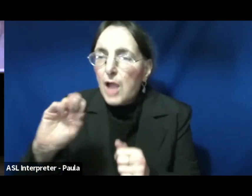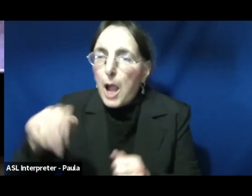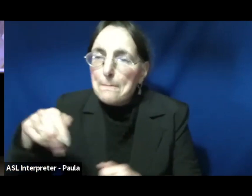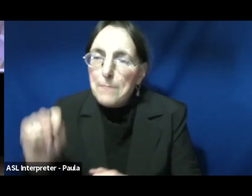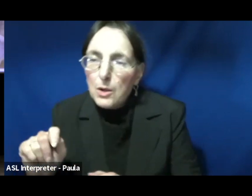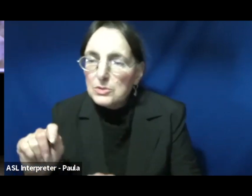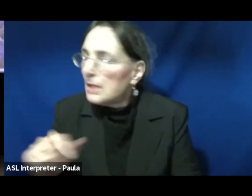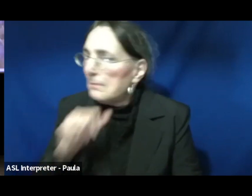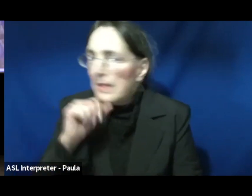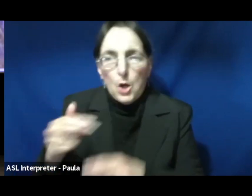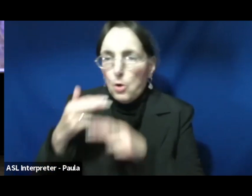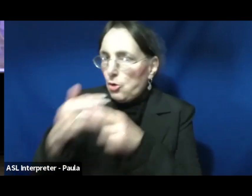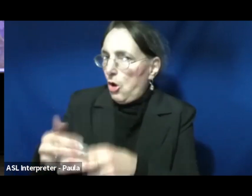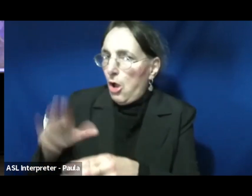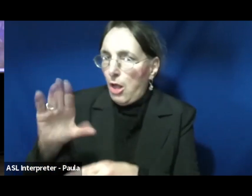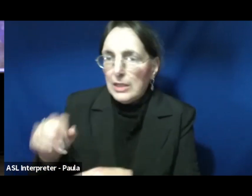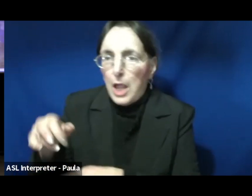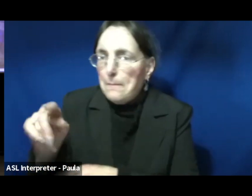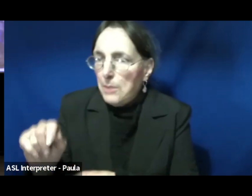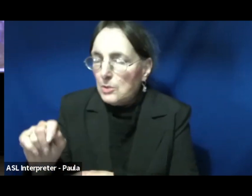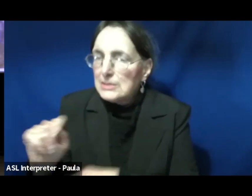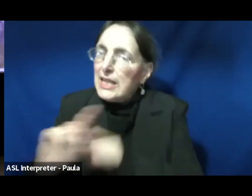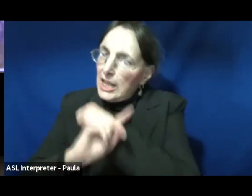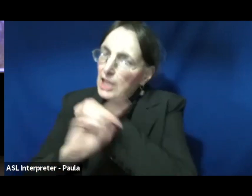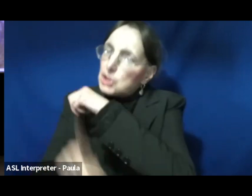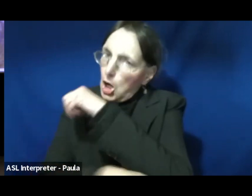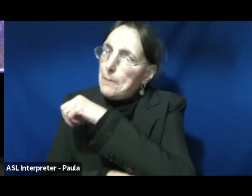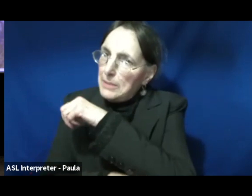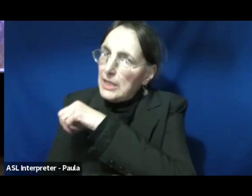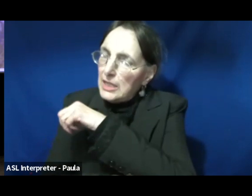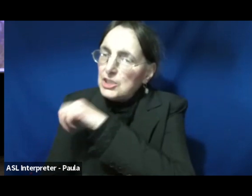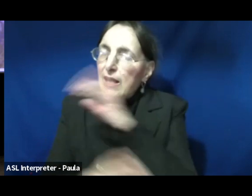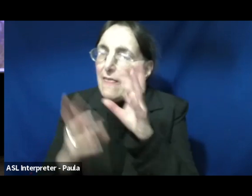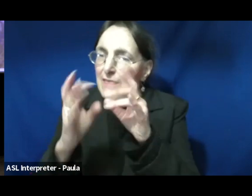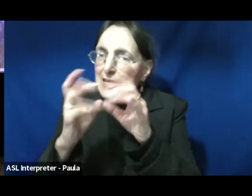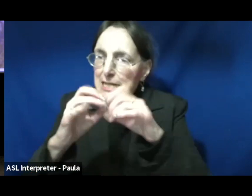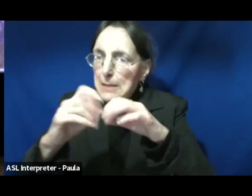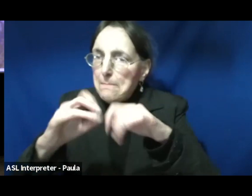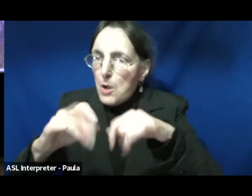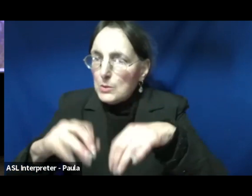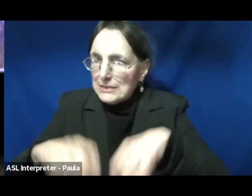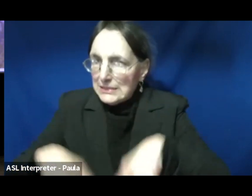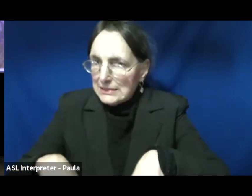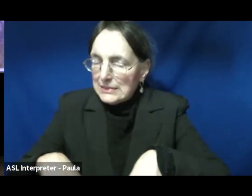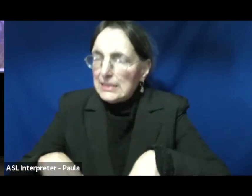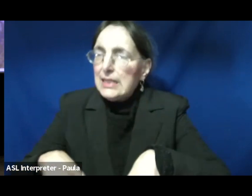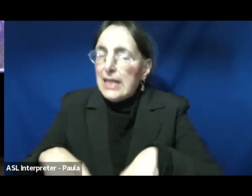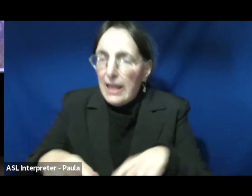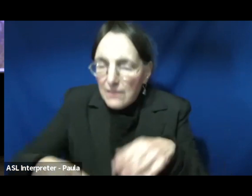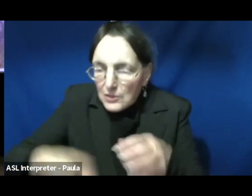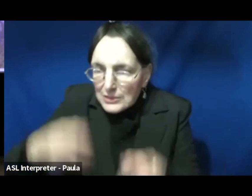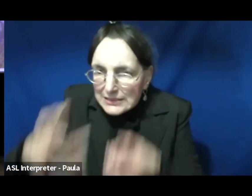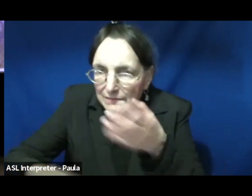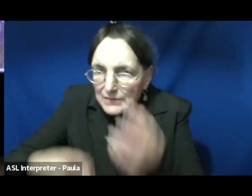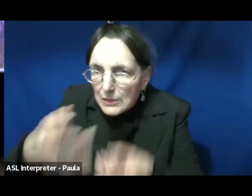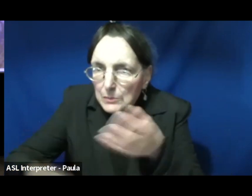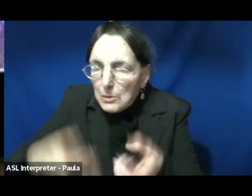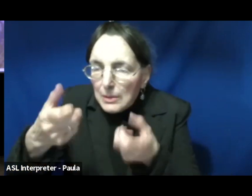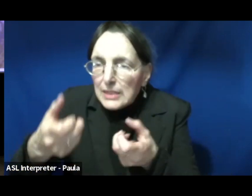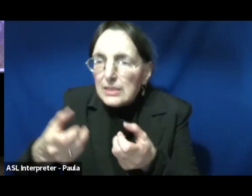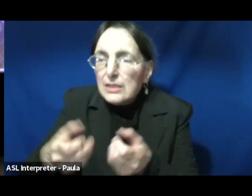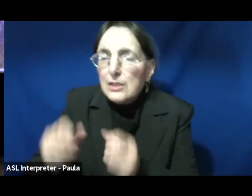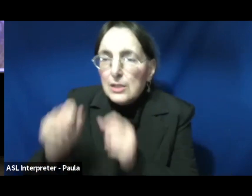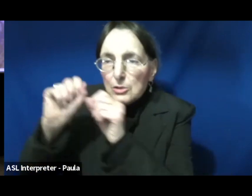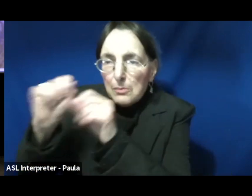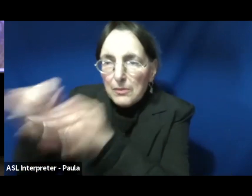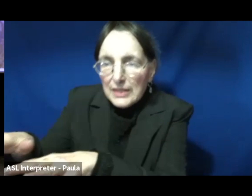the time. It decomposes, and they're sifting through it to apply it to their vegetable beds. So I'm like, how can I